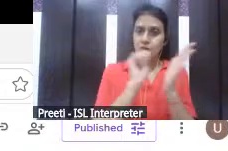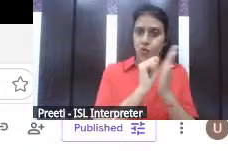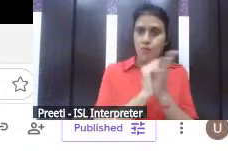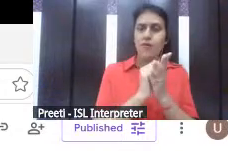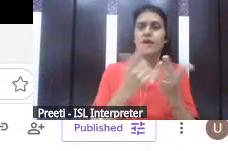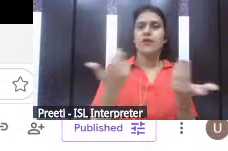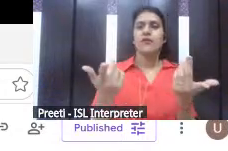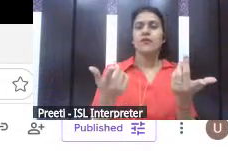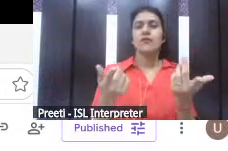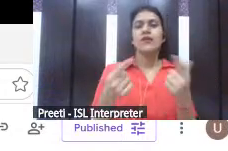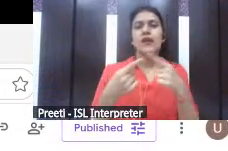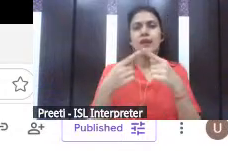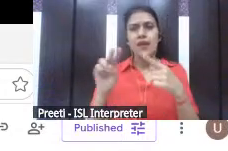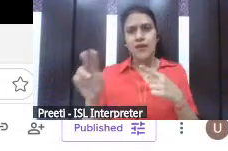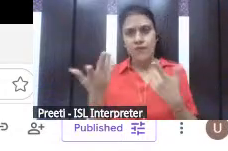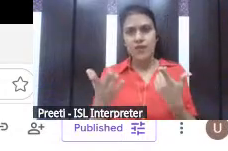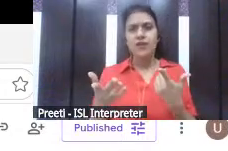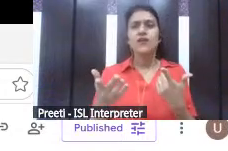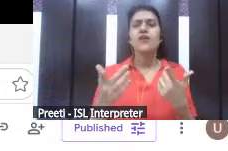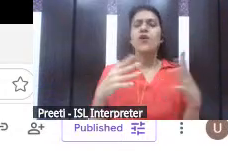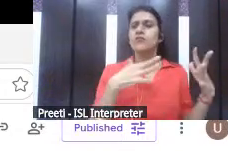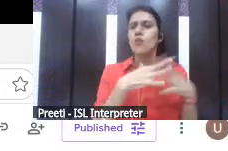the work that you have been doing.